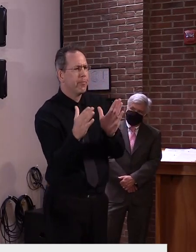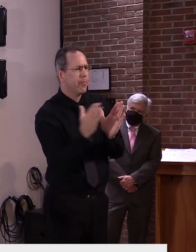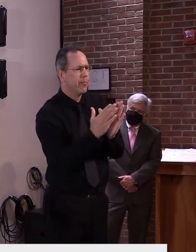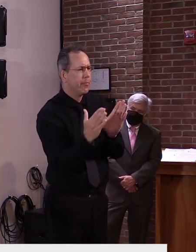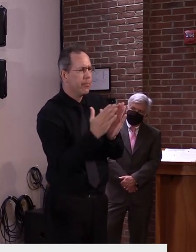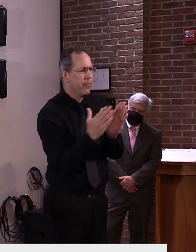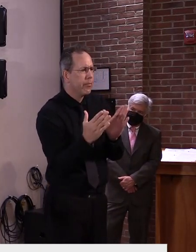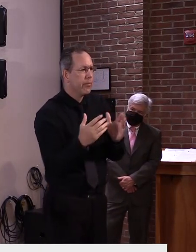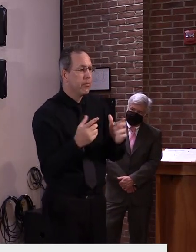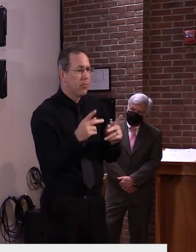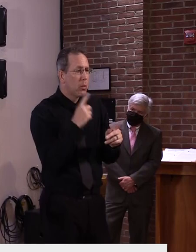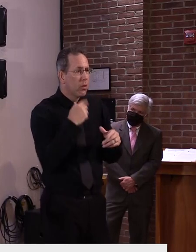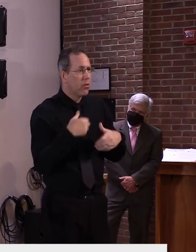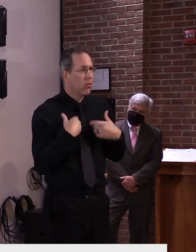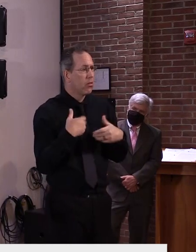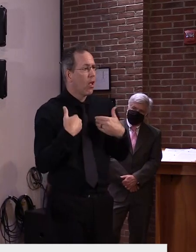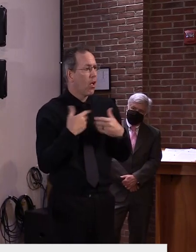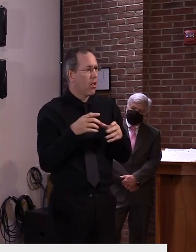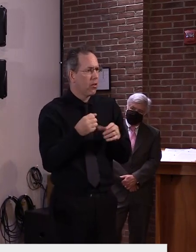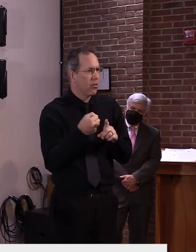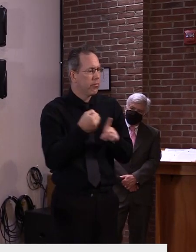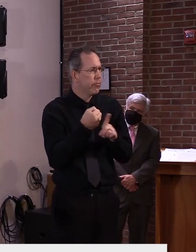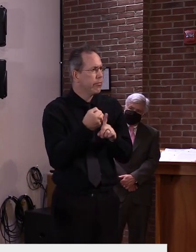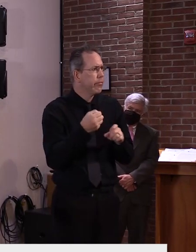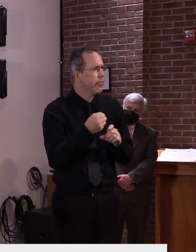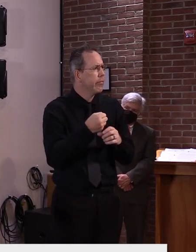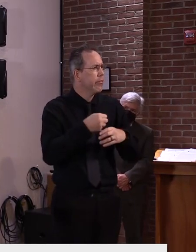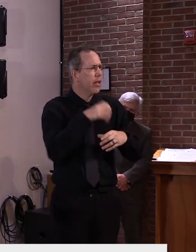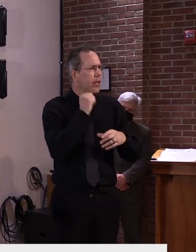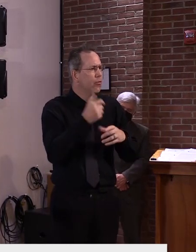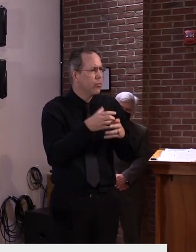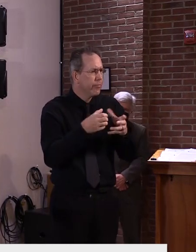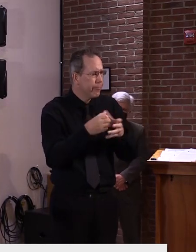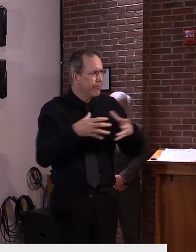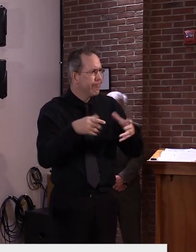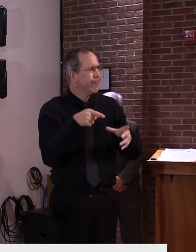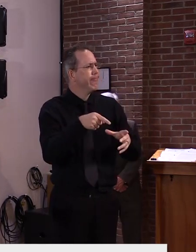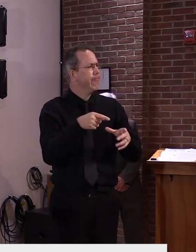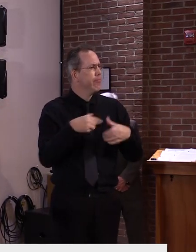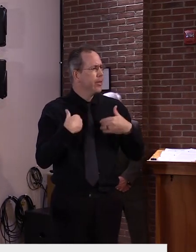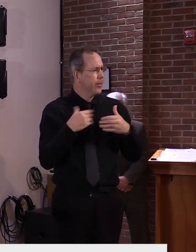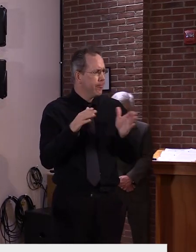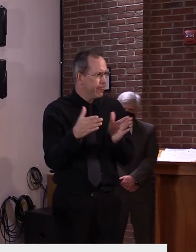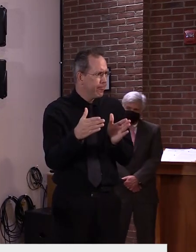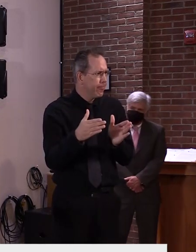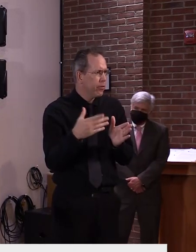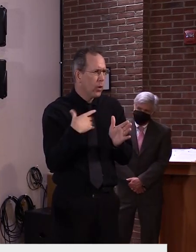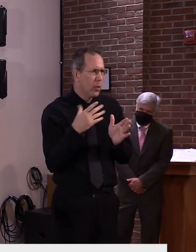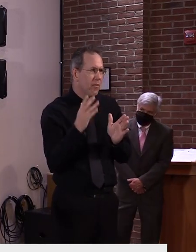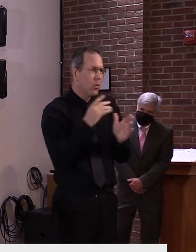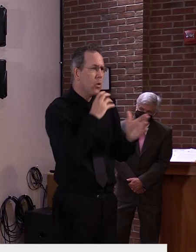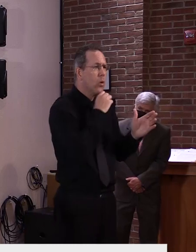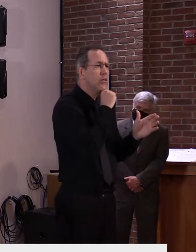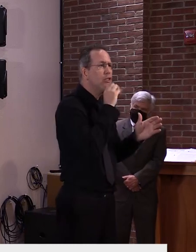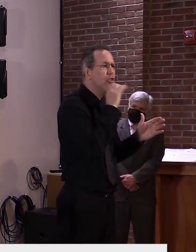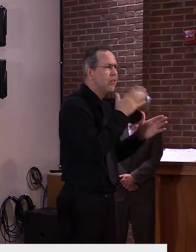surges. Part of it has to do with, believe it or not, and I think a lot of us haven't really kept up with